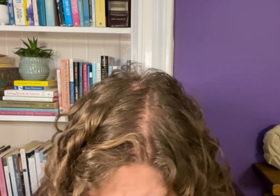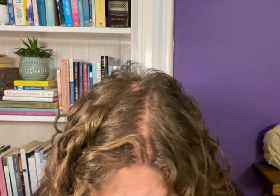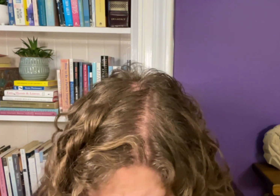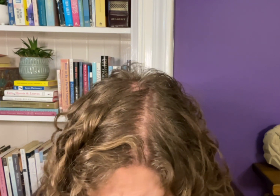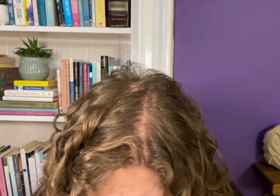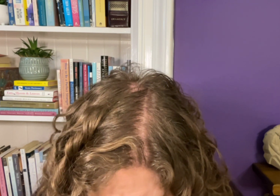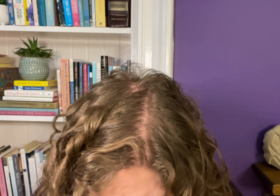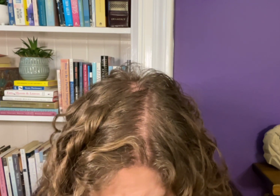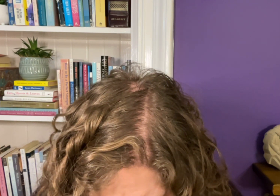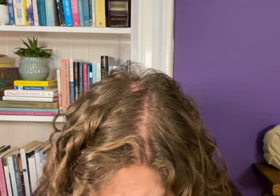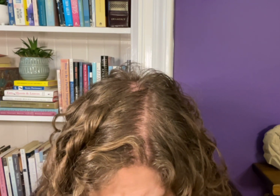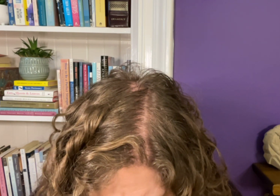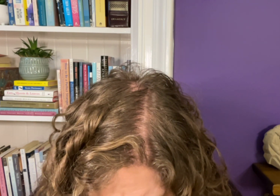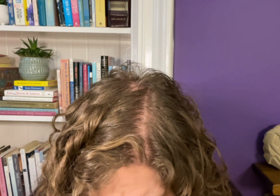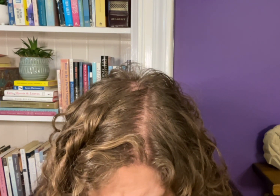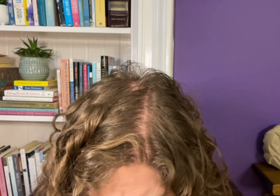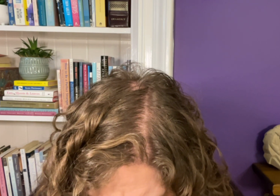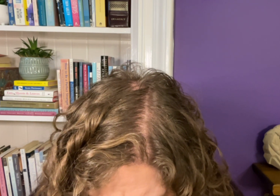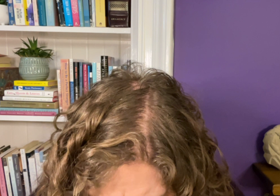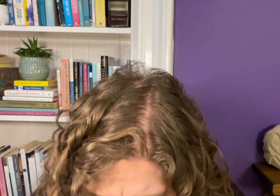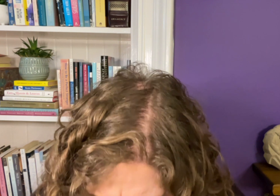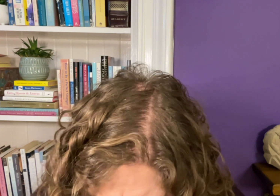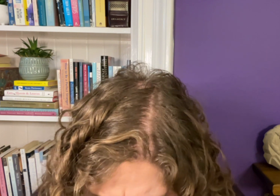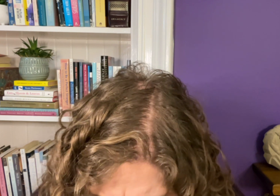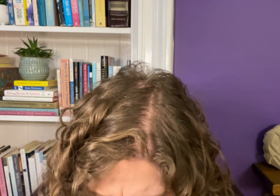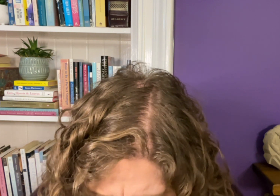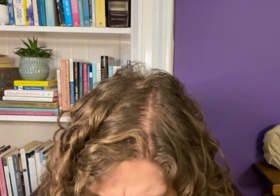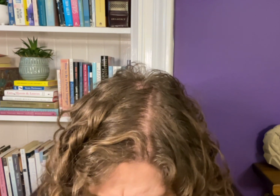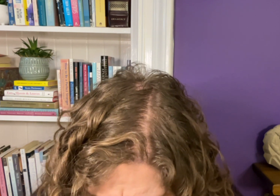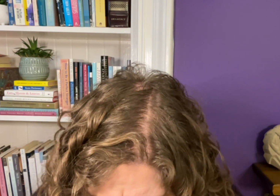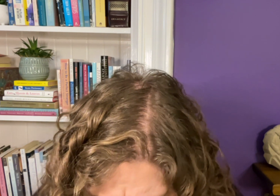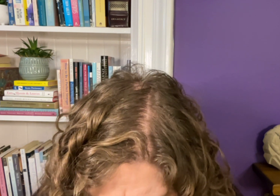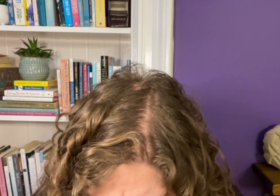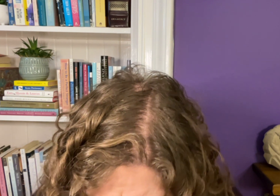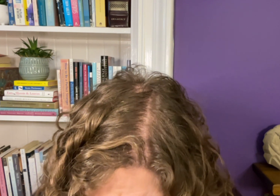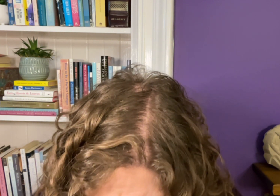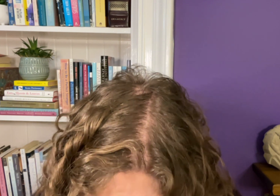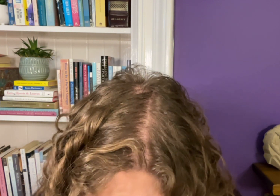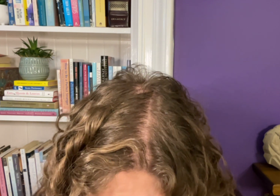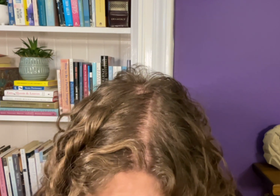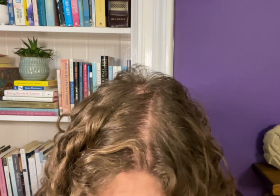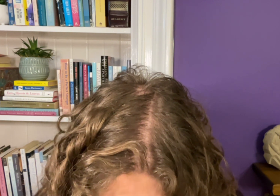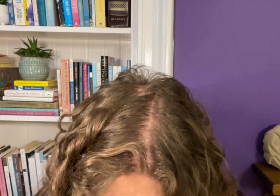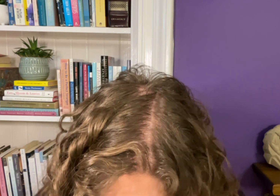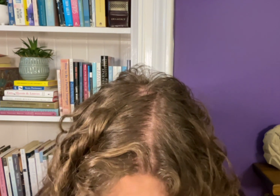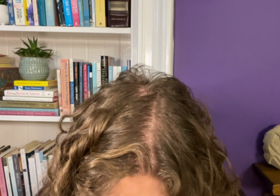stands forever, and draw us along your way into the peace of your kingdom.